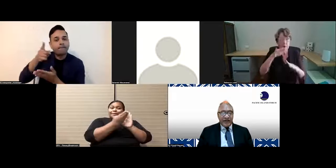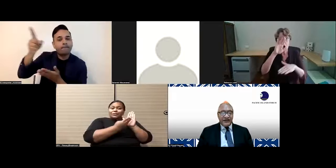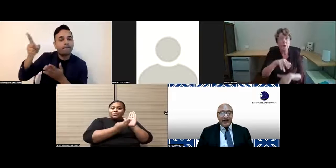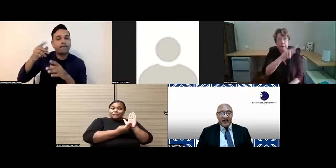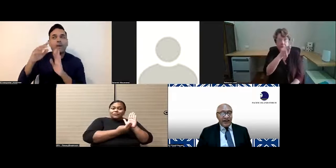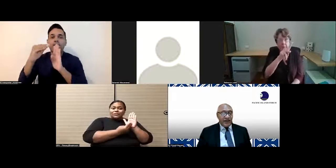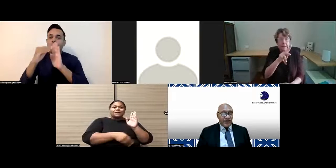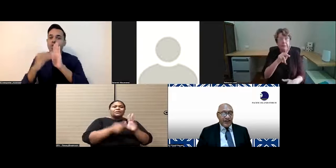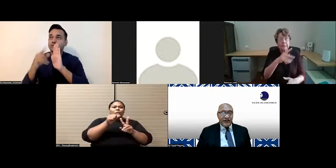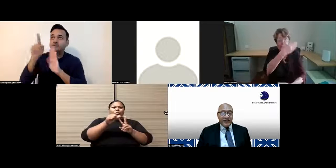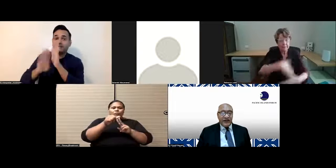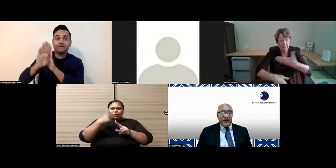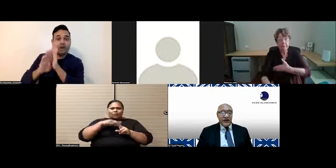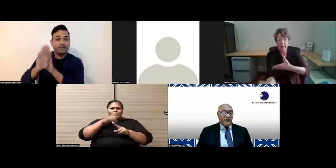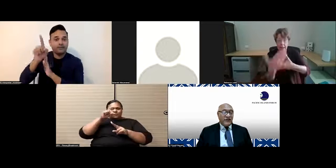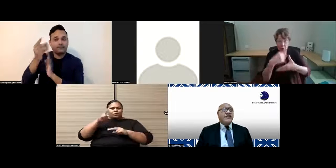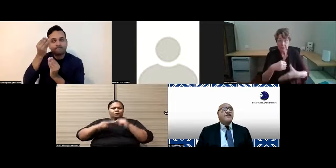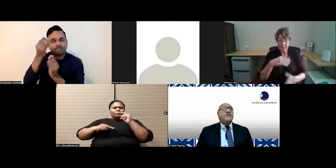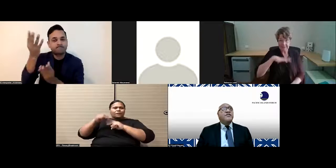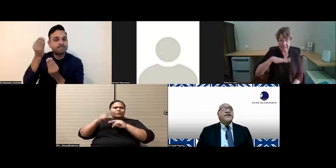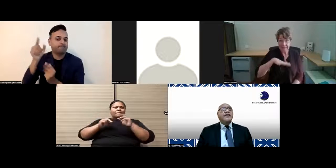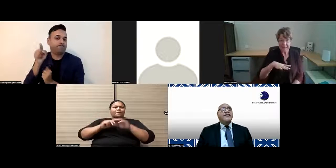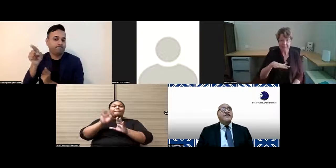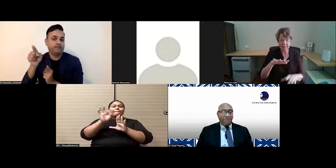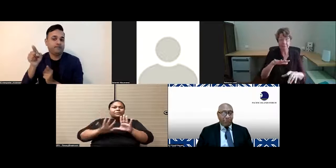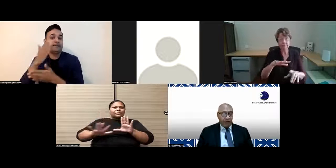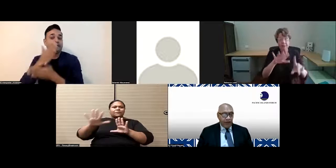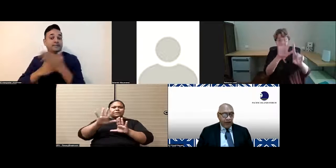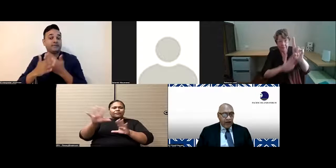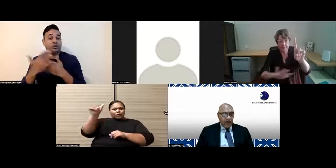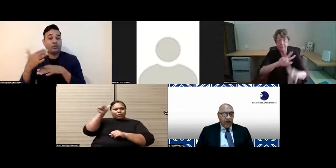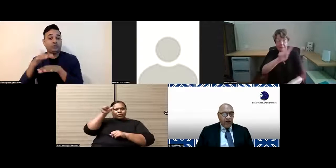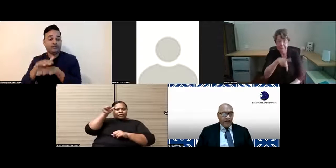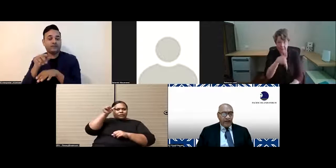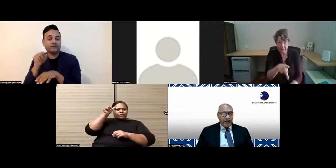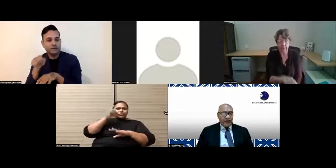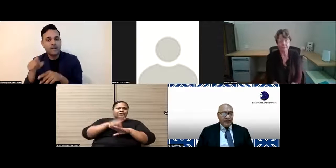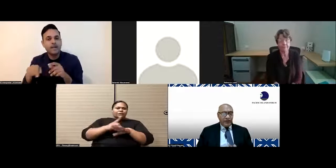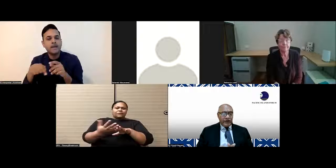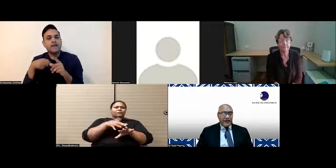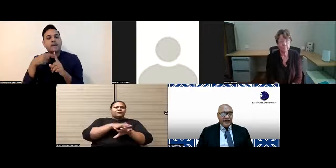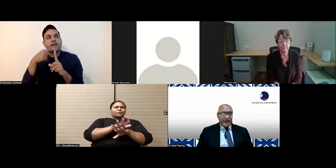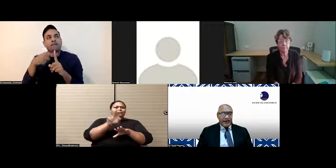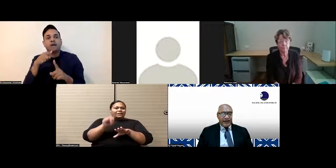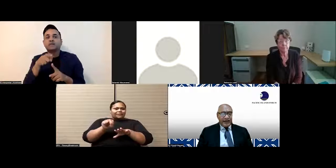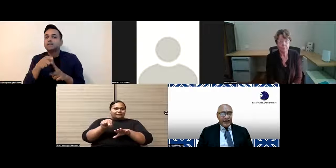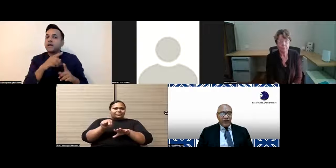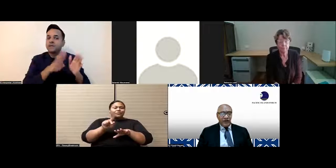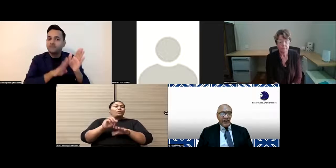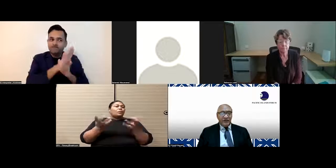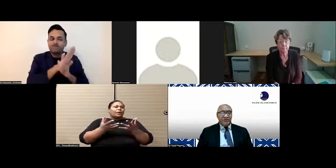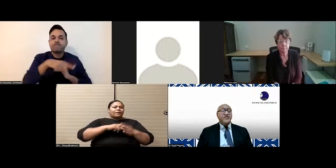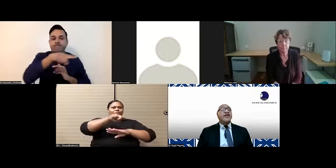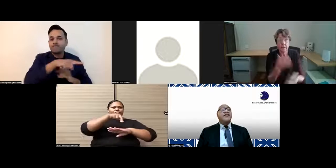inclusive needs in the region that need to be actioned. Of particular importance is the need